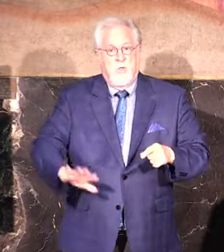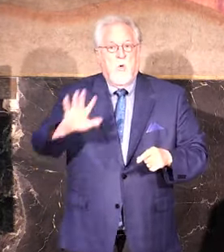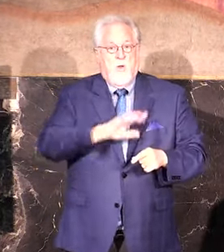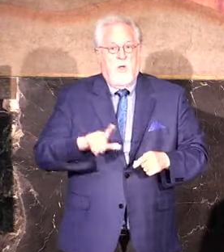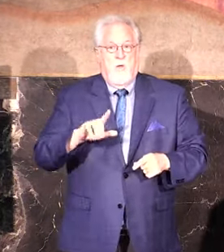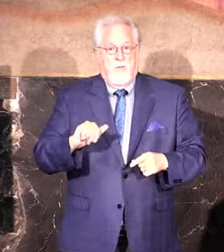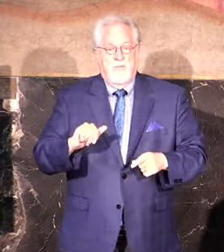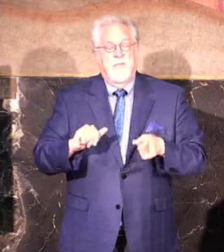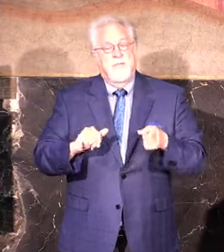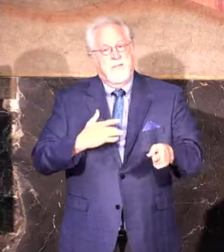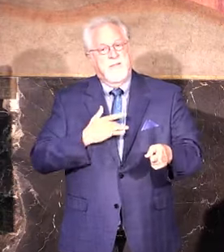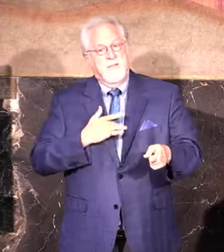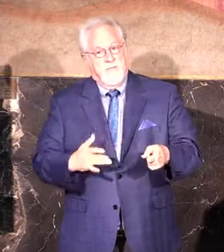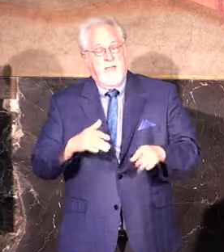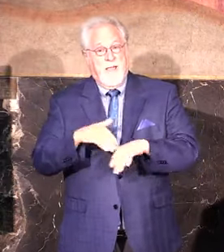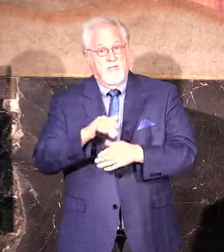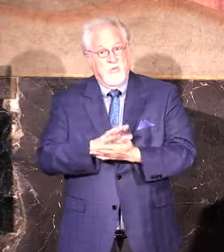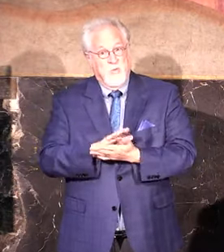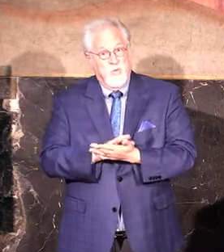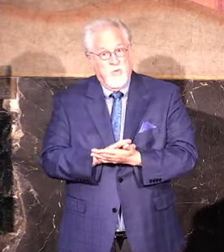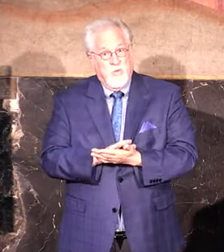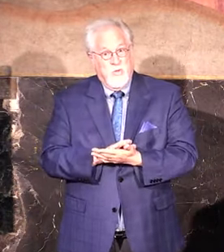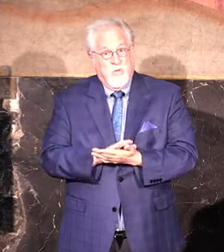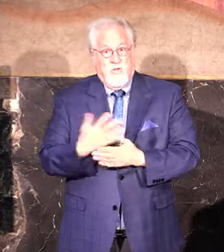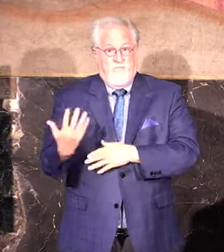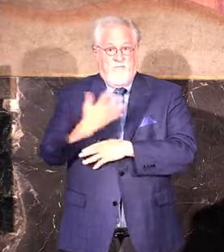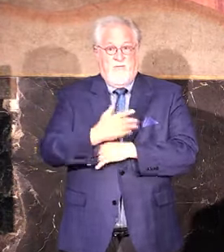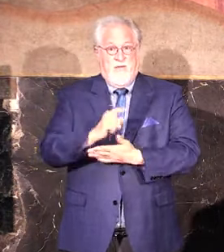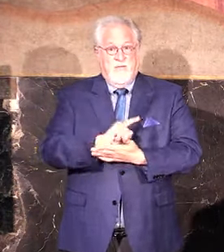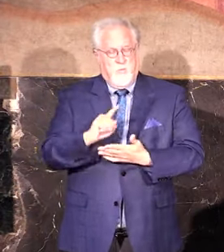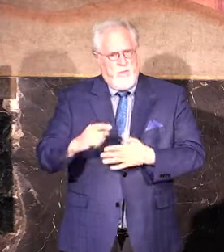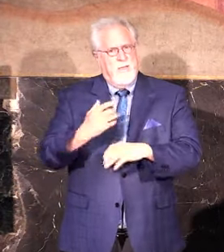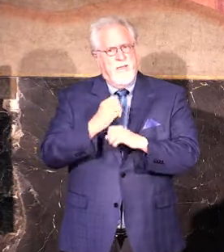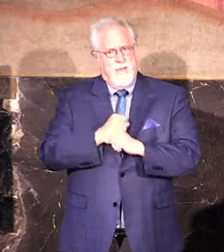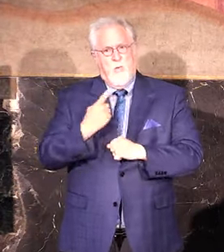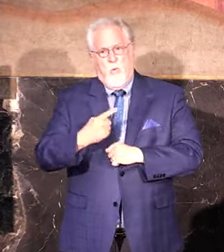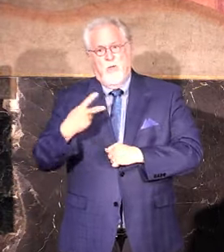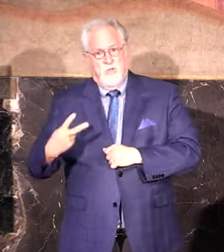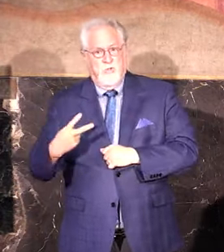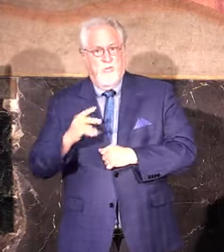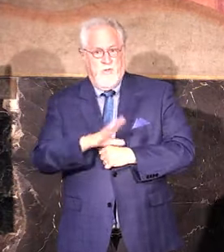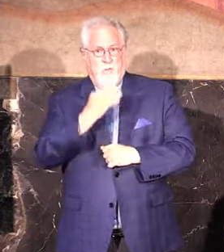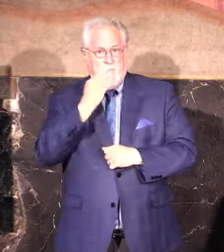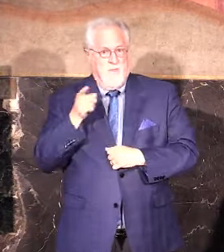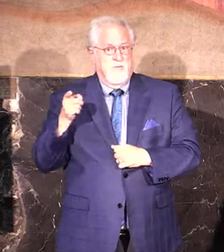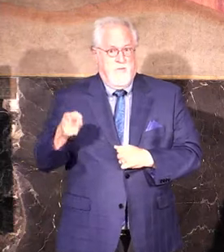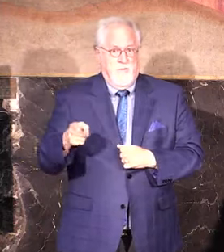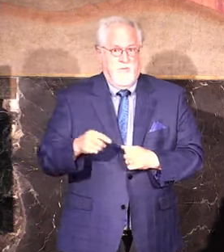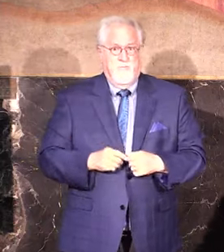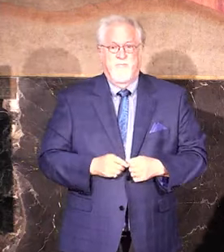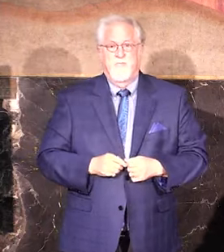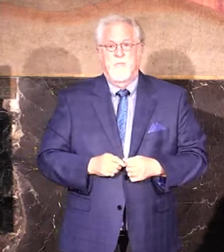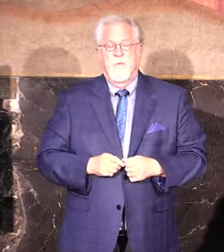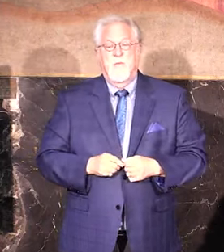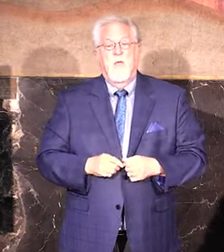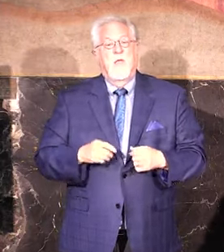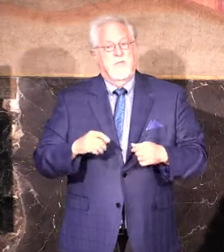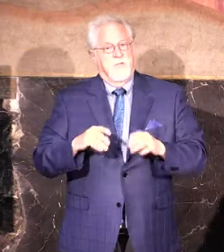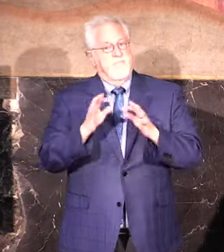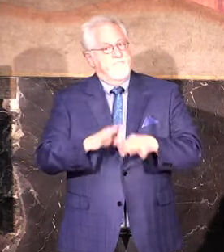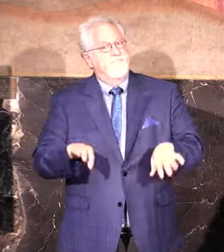Louisiana who would typically be at school 5 days a week getting one or two of their meals at school. So it's a